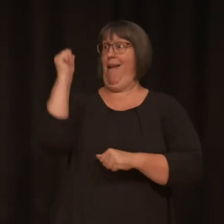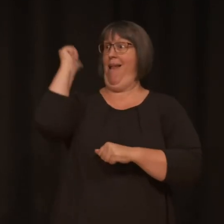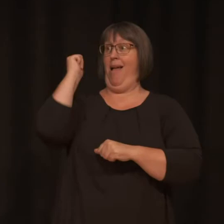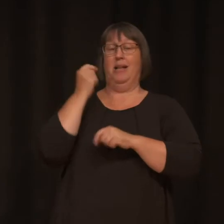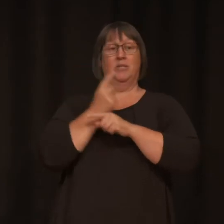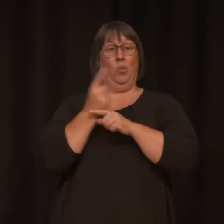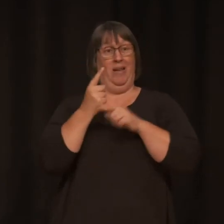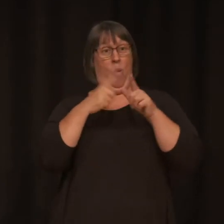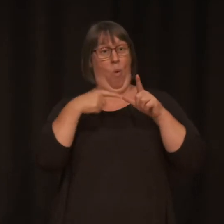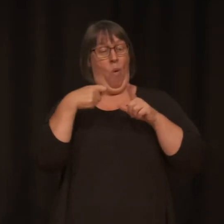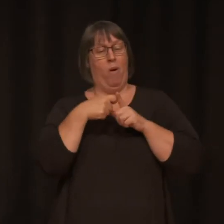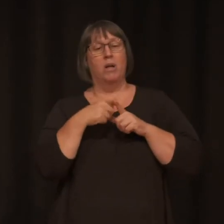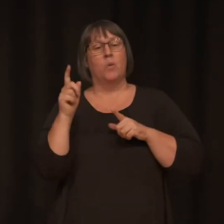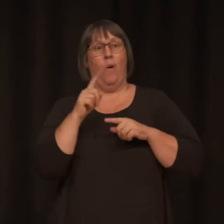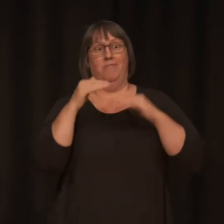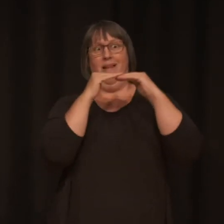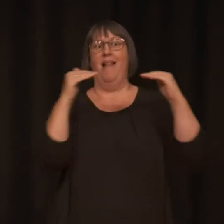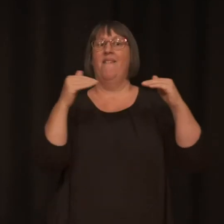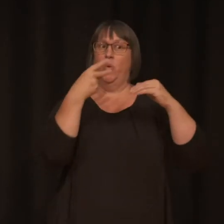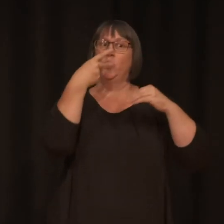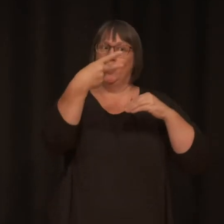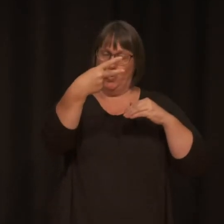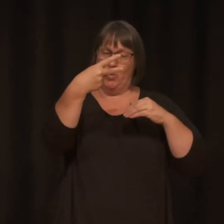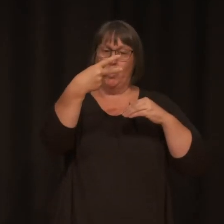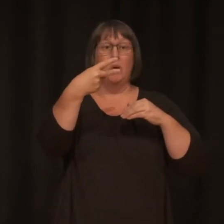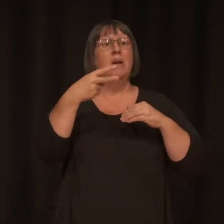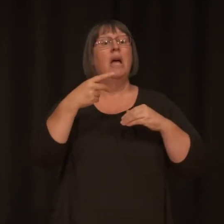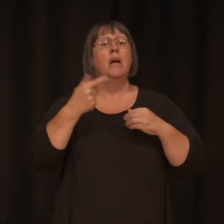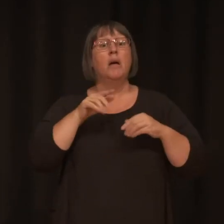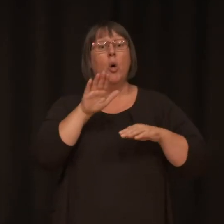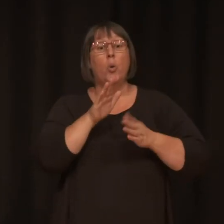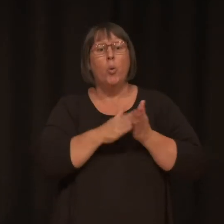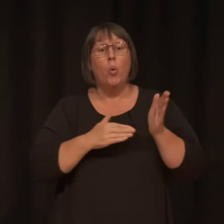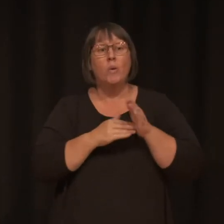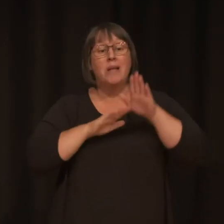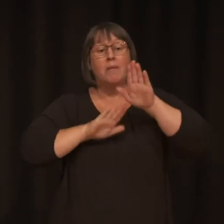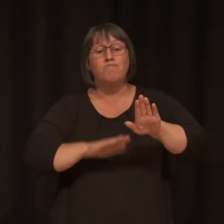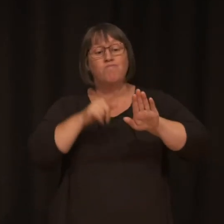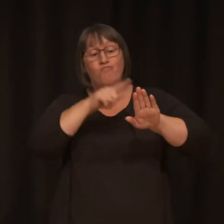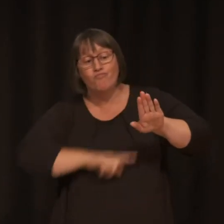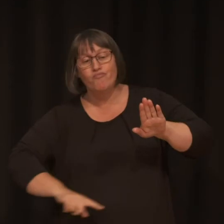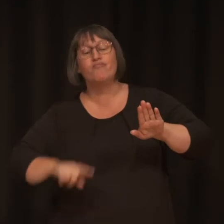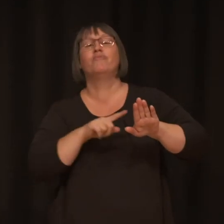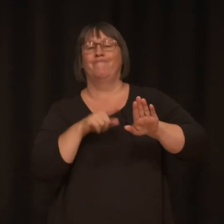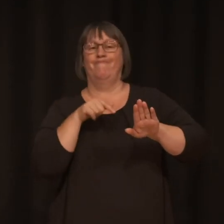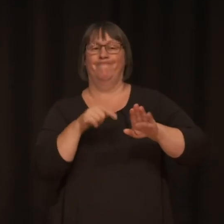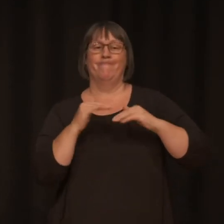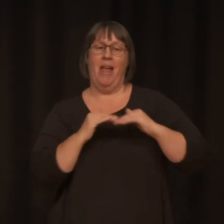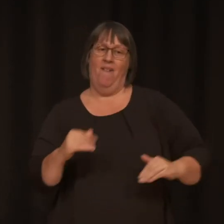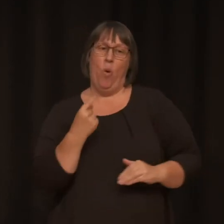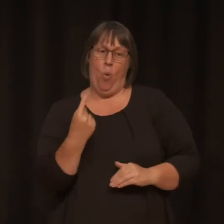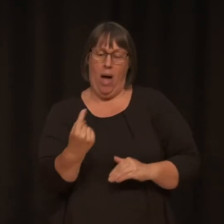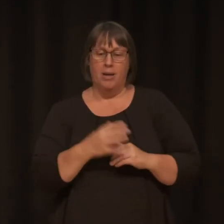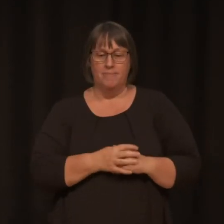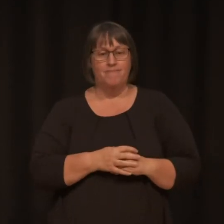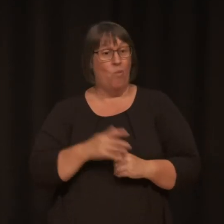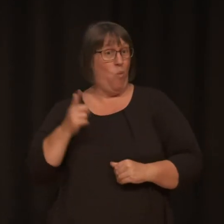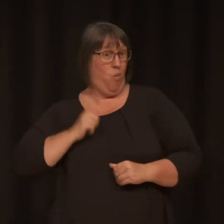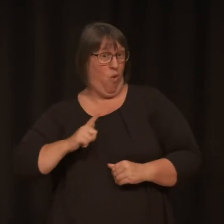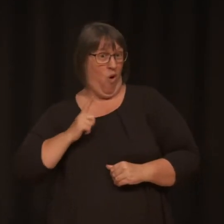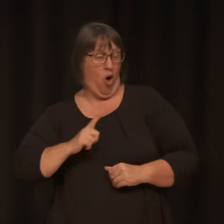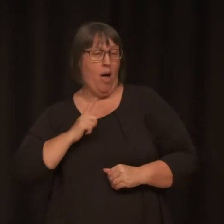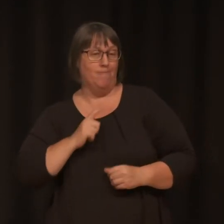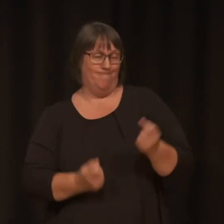been at alert level 2 and the rest of the New Zealand at alert level 1, following the emergence of community cases of the virus